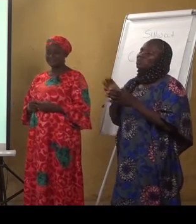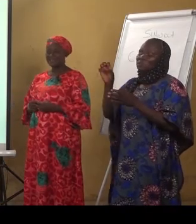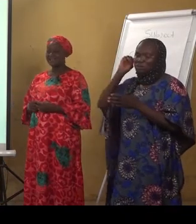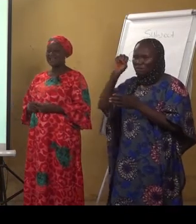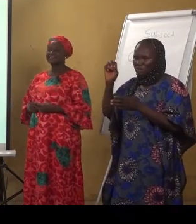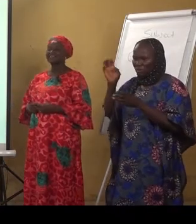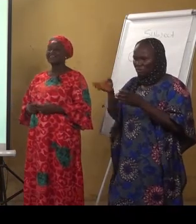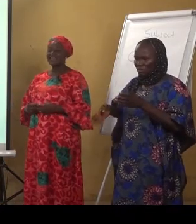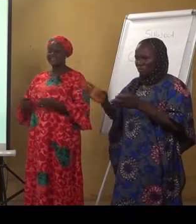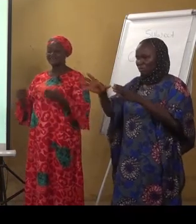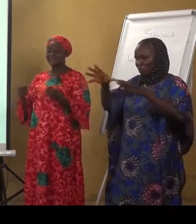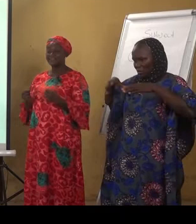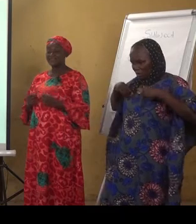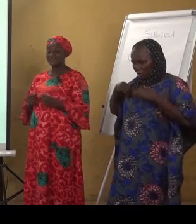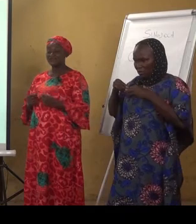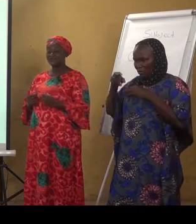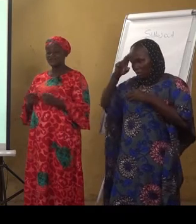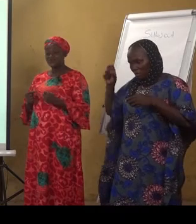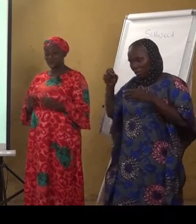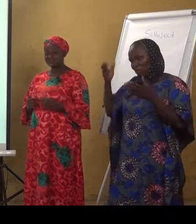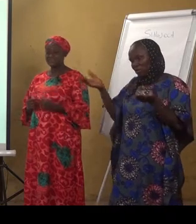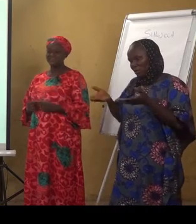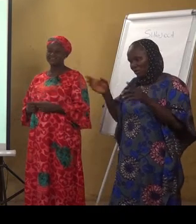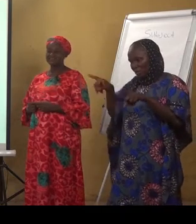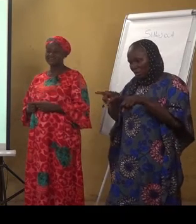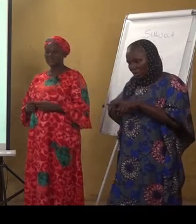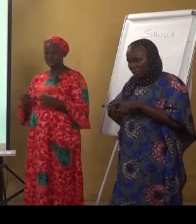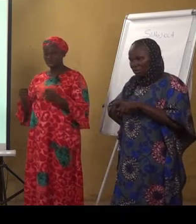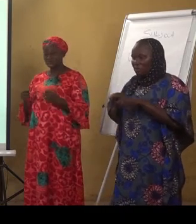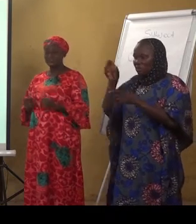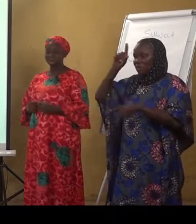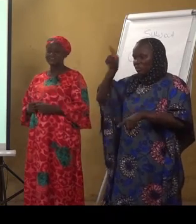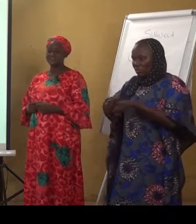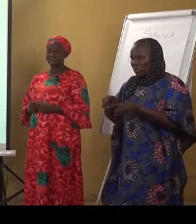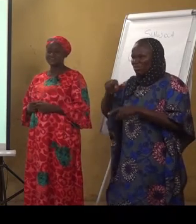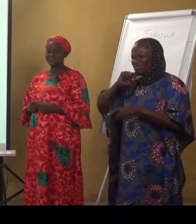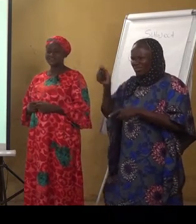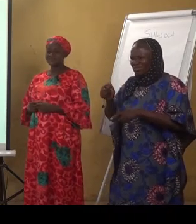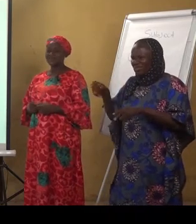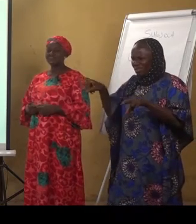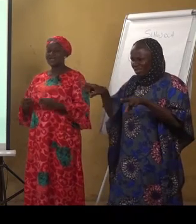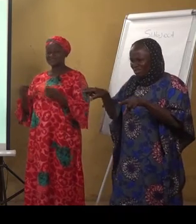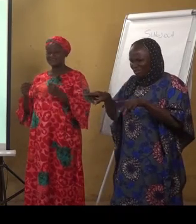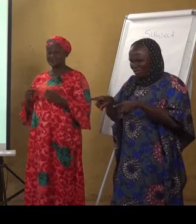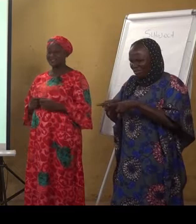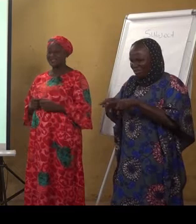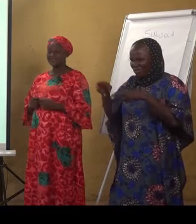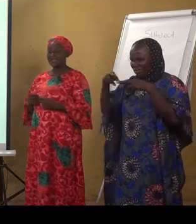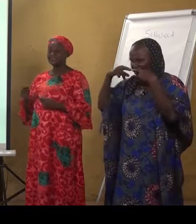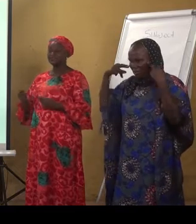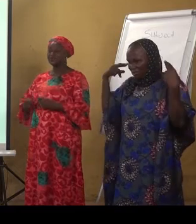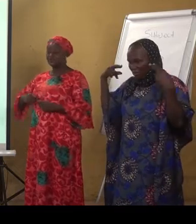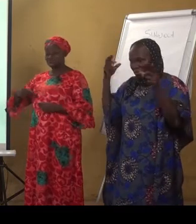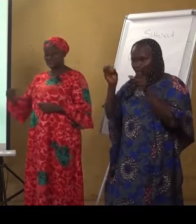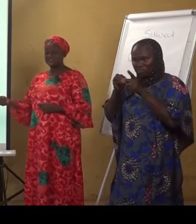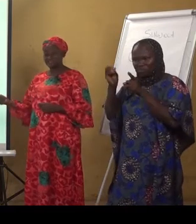servant as a brother, not a thief, not even a slave, but as a brother,